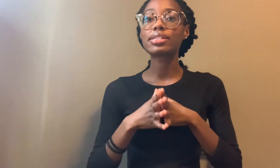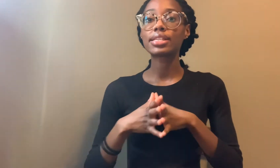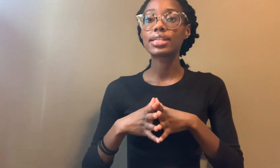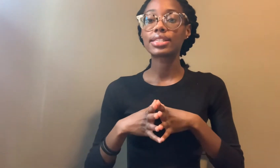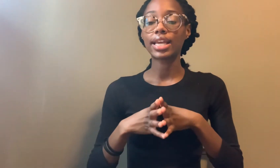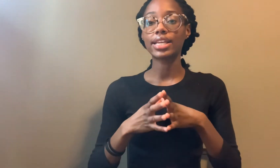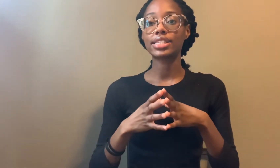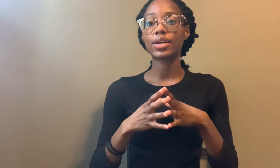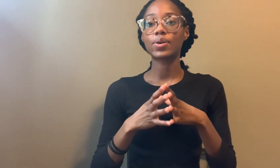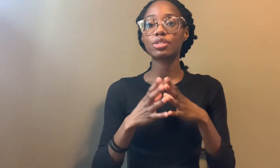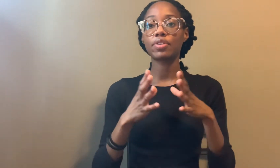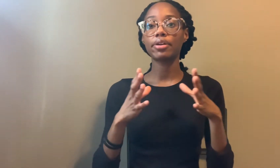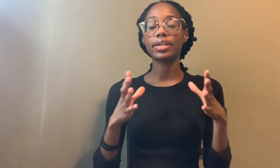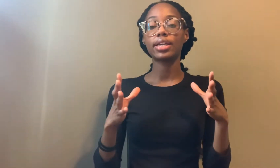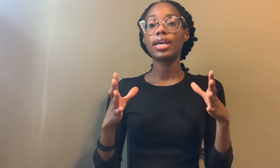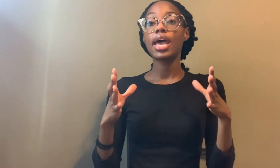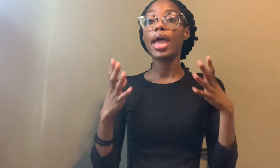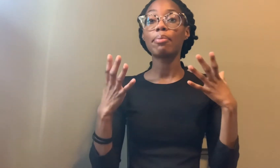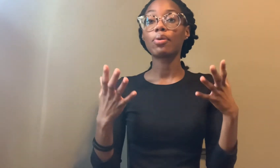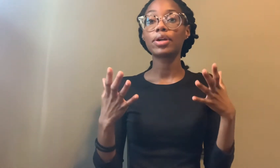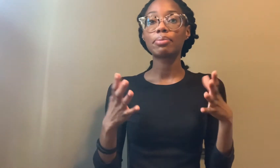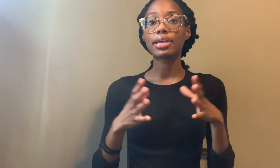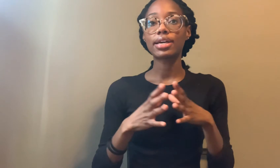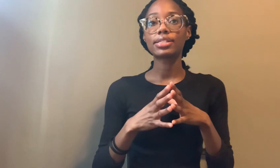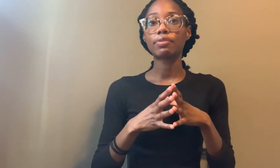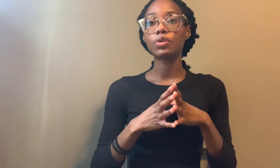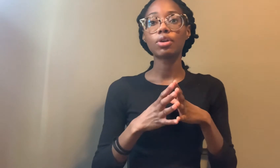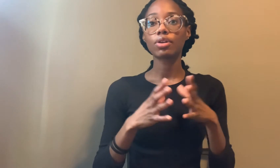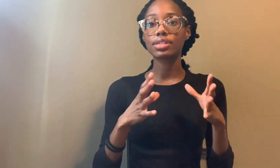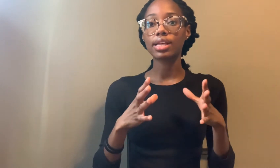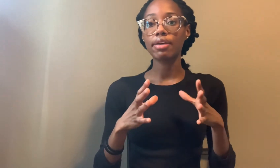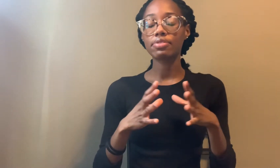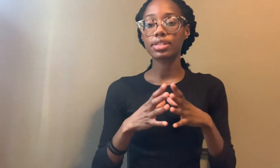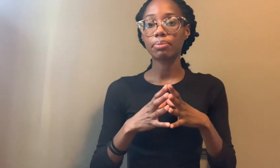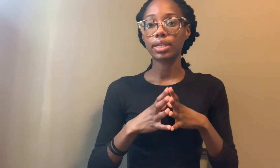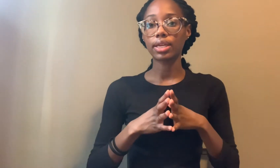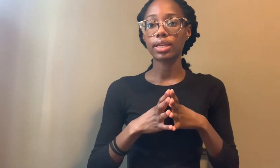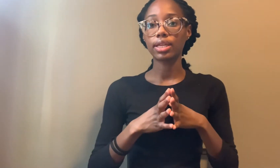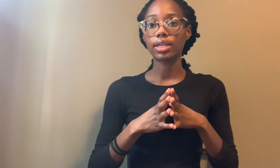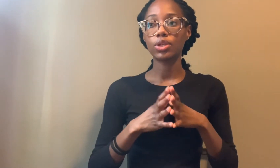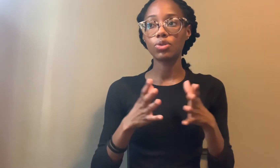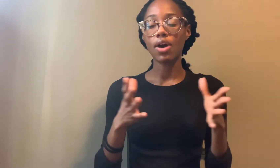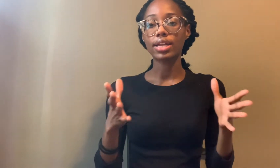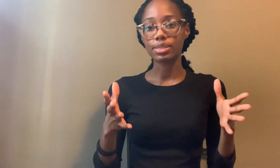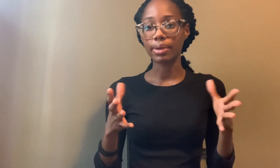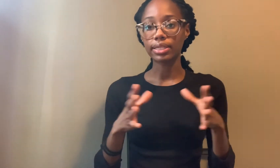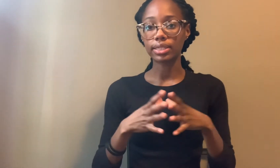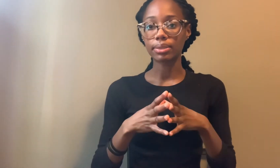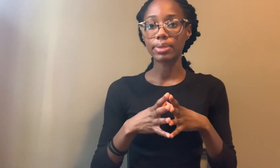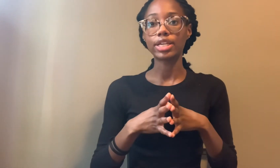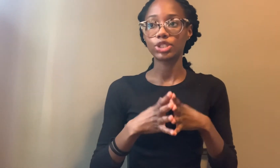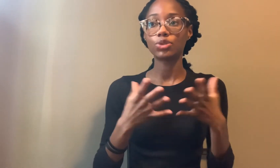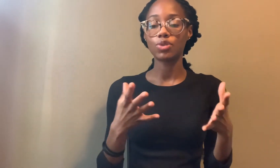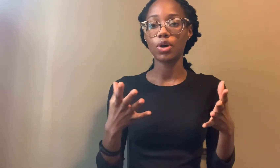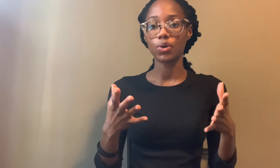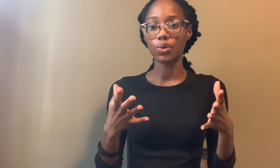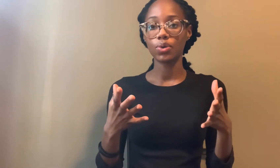ABCs in ASL is very important, because if you don't know the sign for something, you know how to spell it because you know